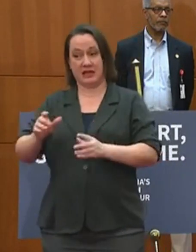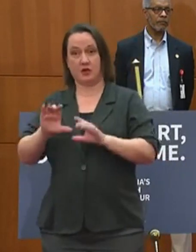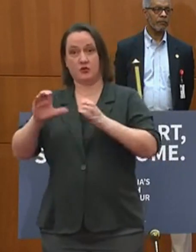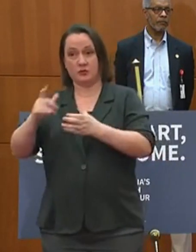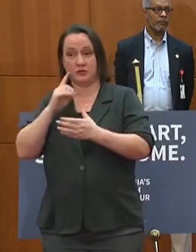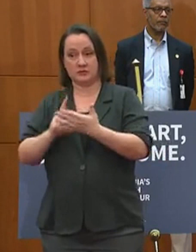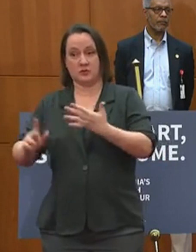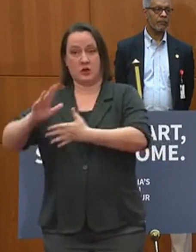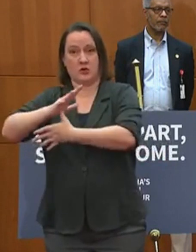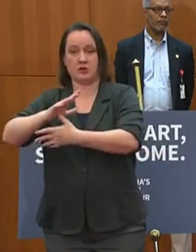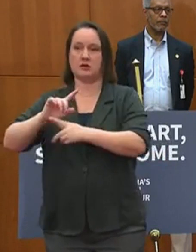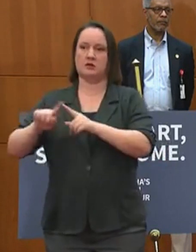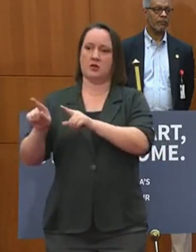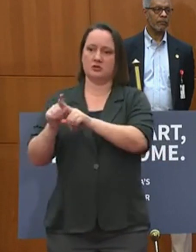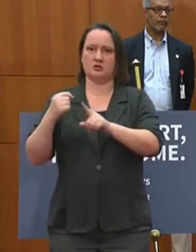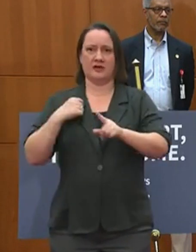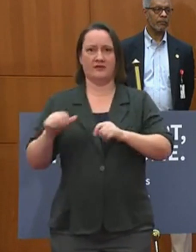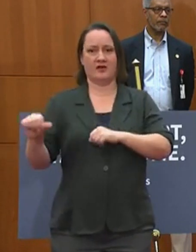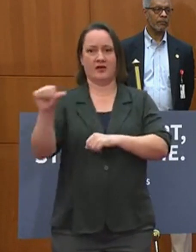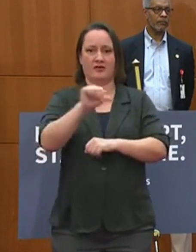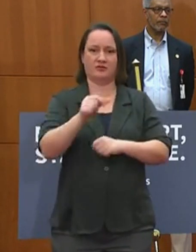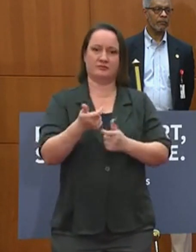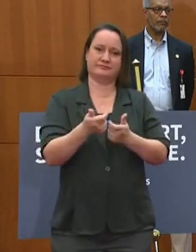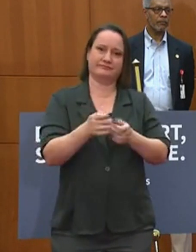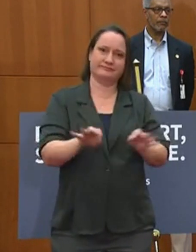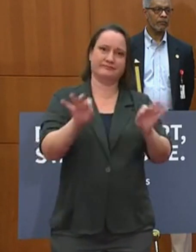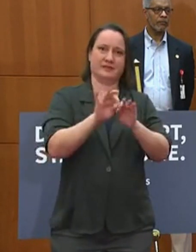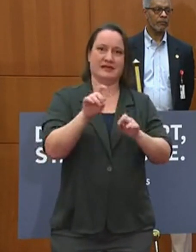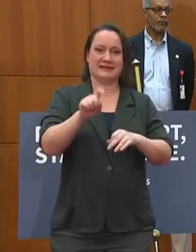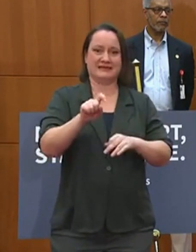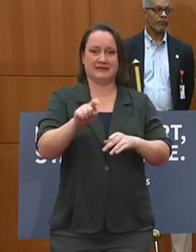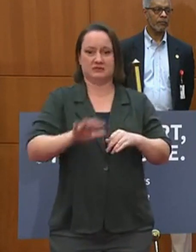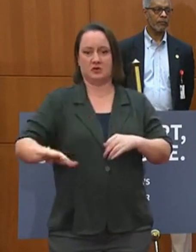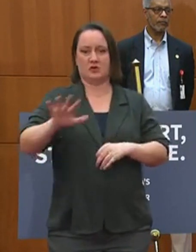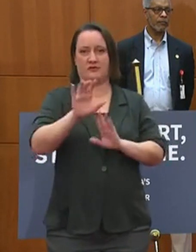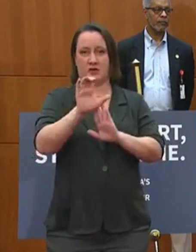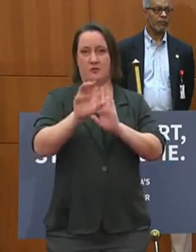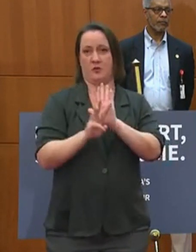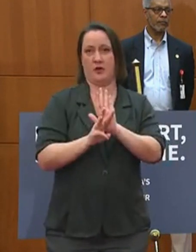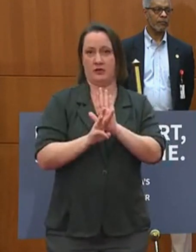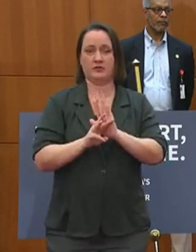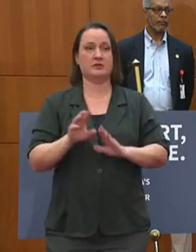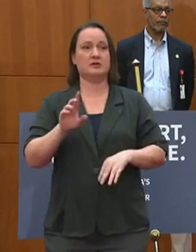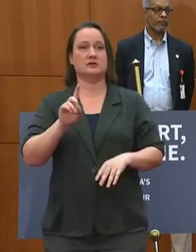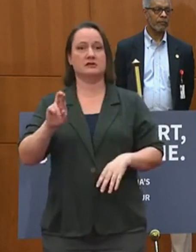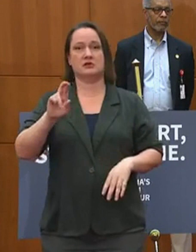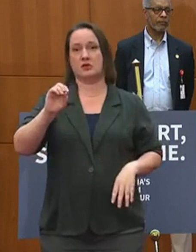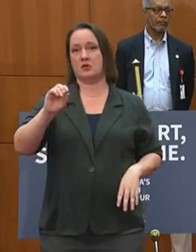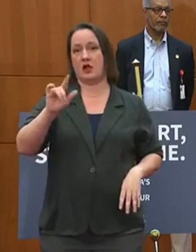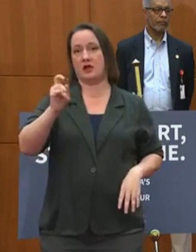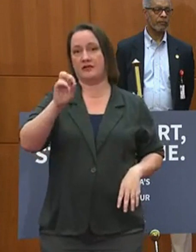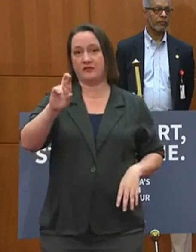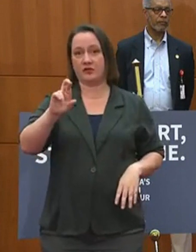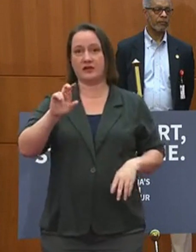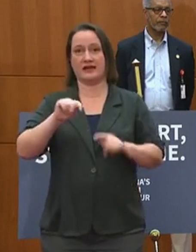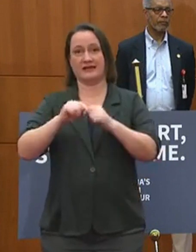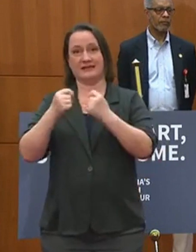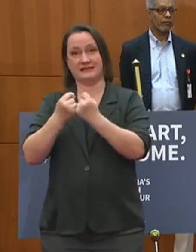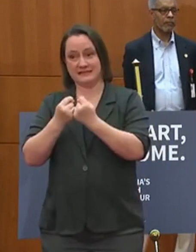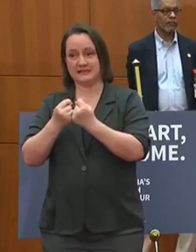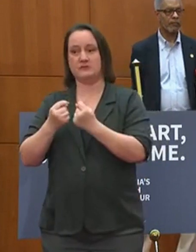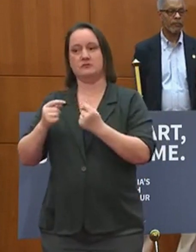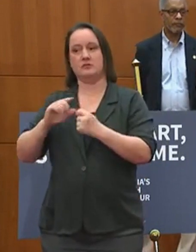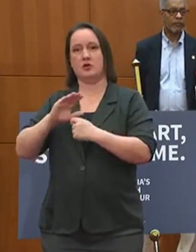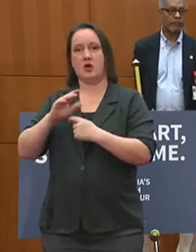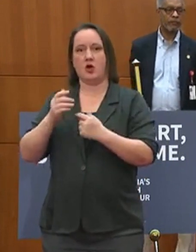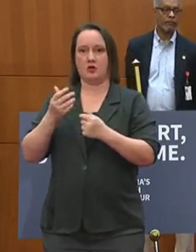know there's great needs across the Commonwealth. And Dr. Oliver and the team at the Vest are taking all those supplies